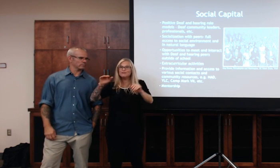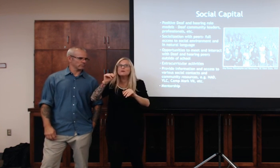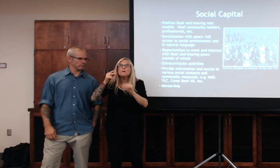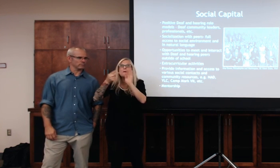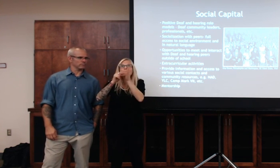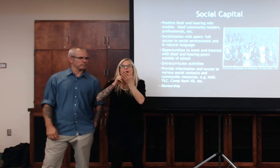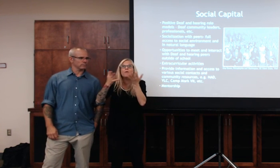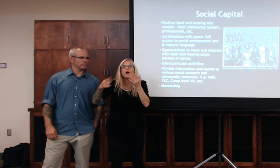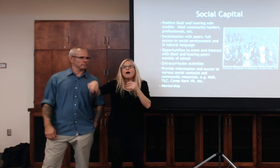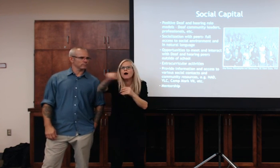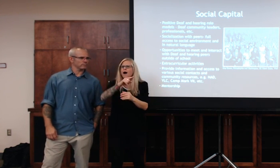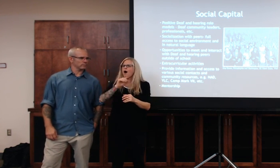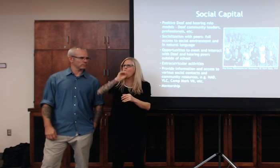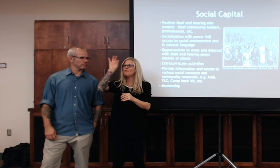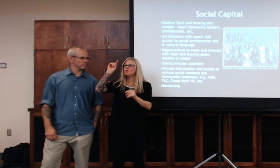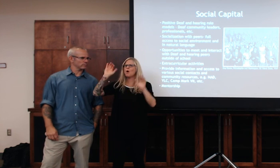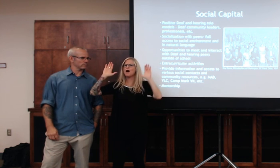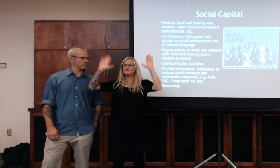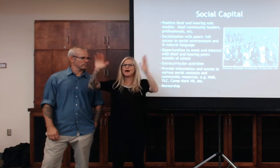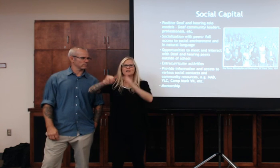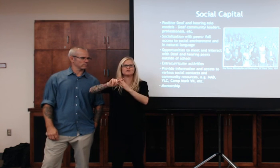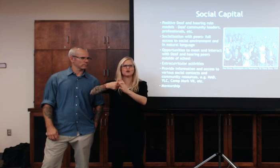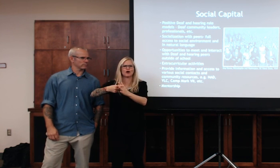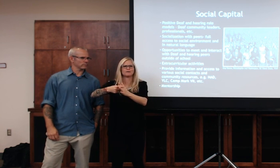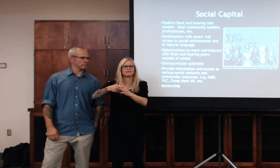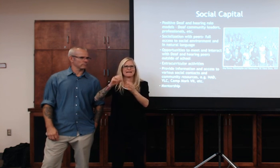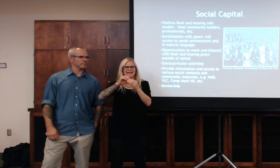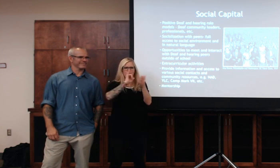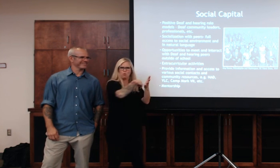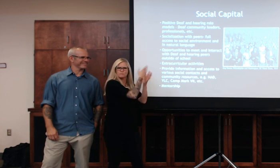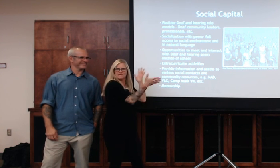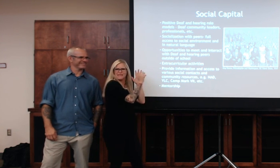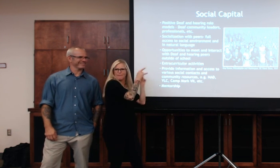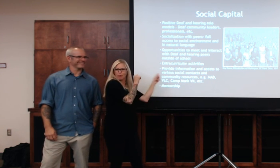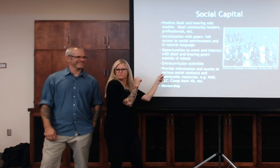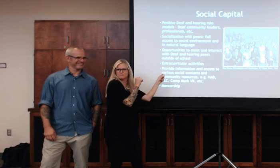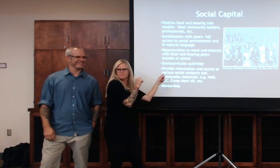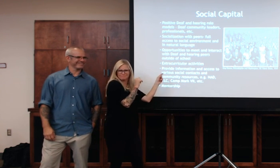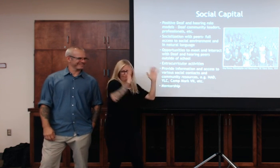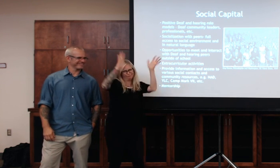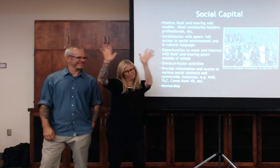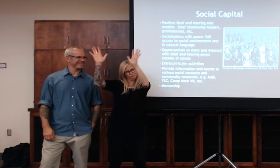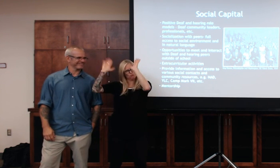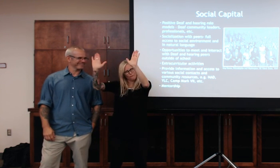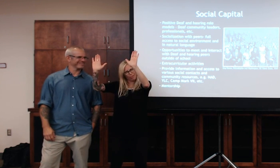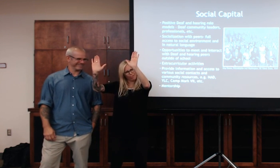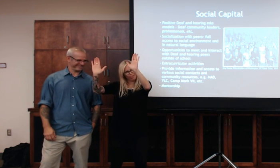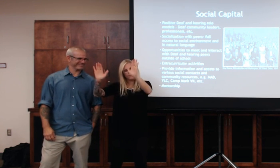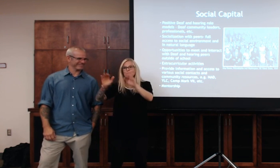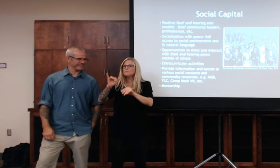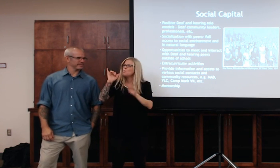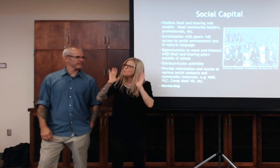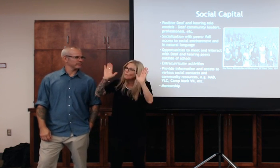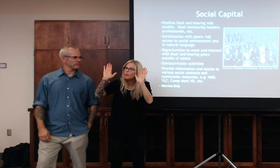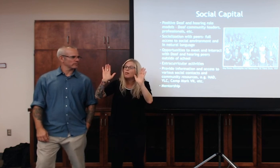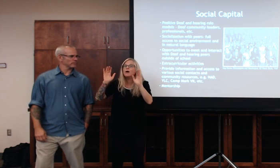CSC Riverside. And that means you are off to a great start in those areas of capital. Fantastic. That's